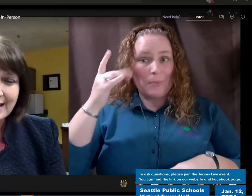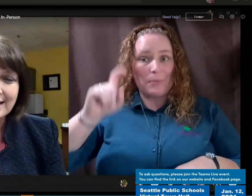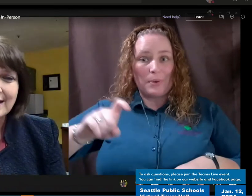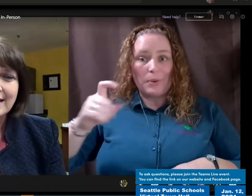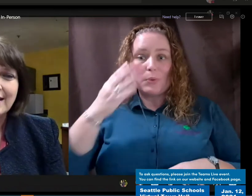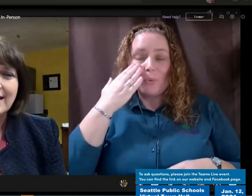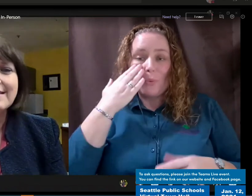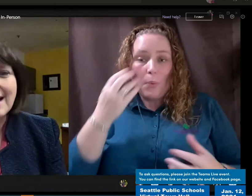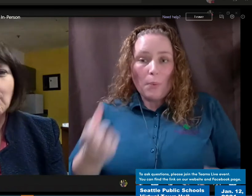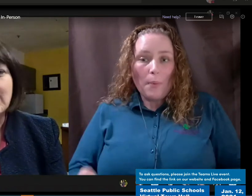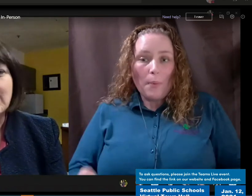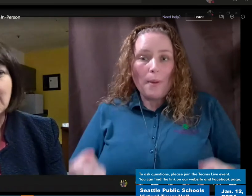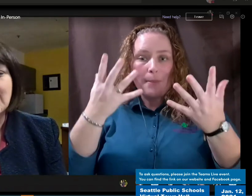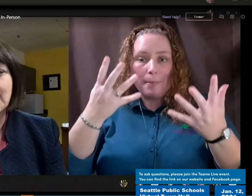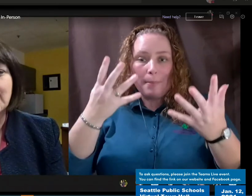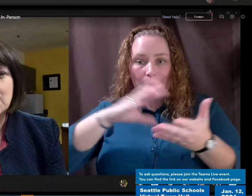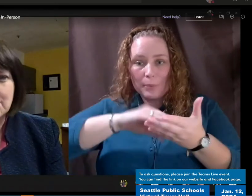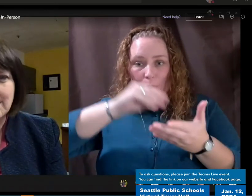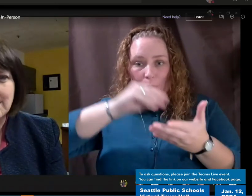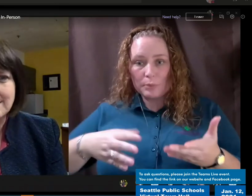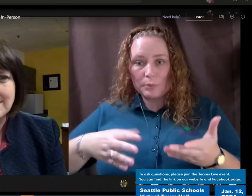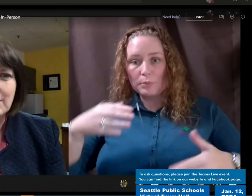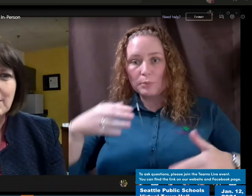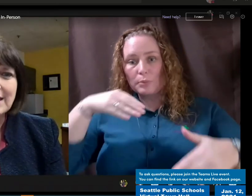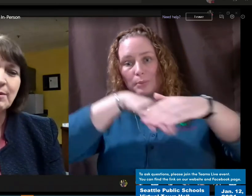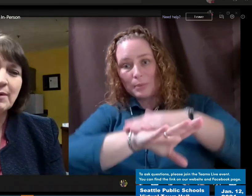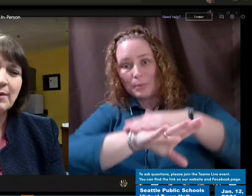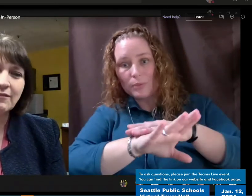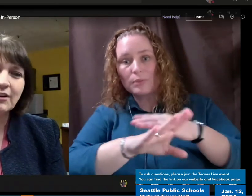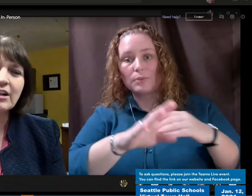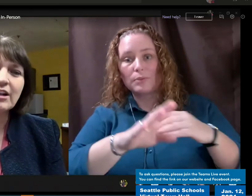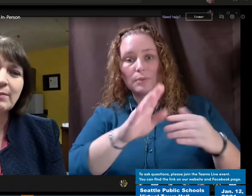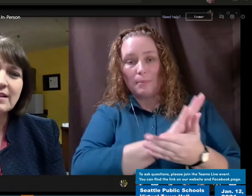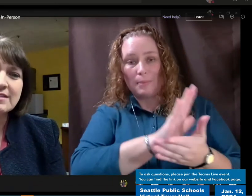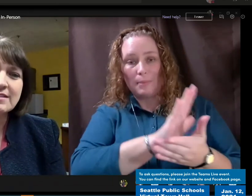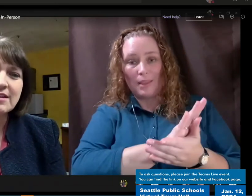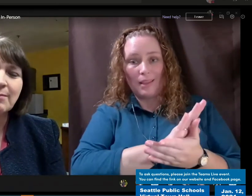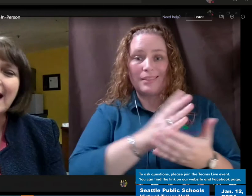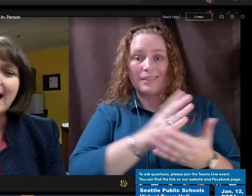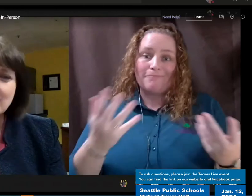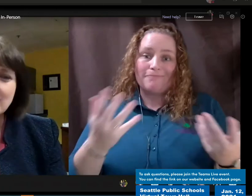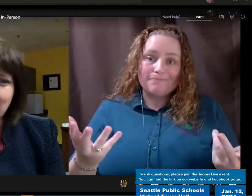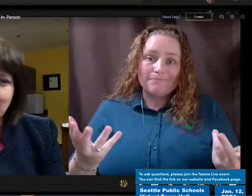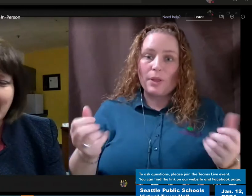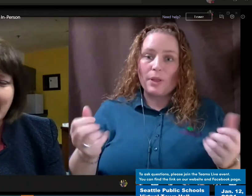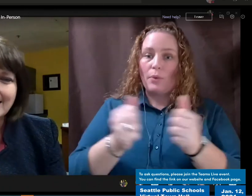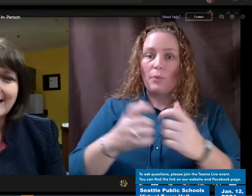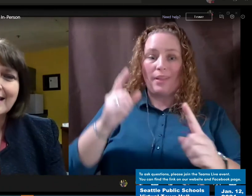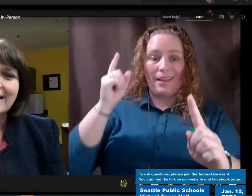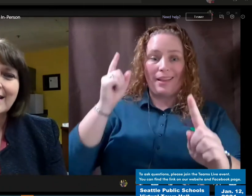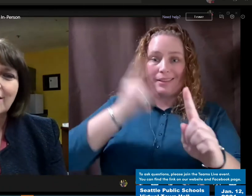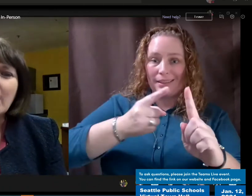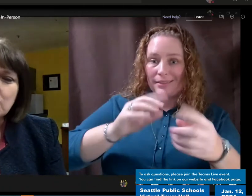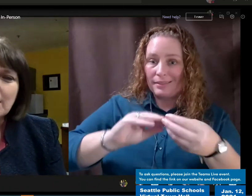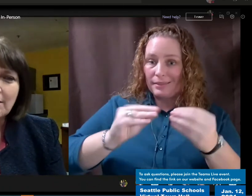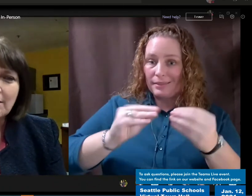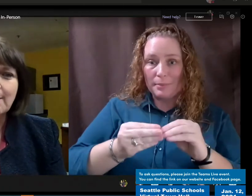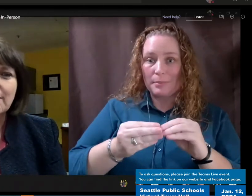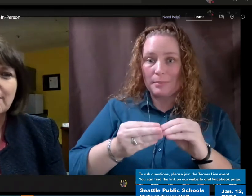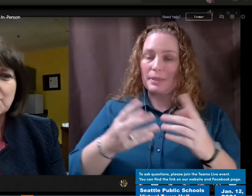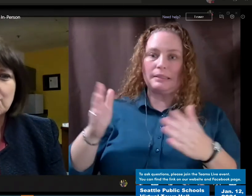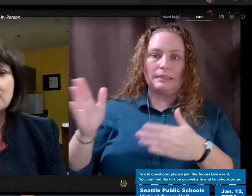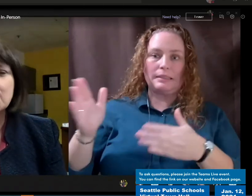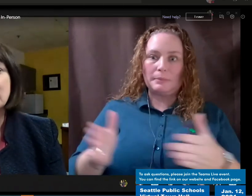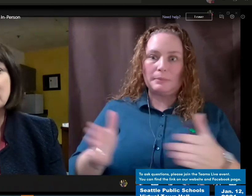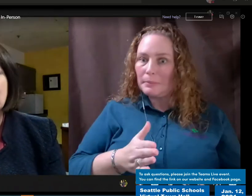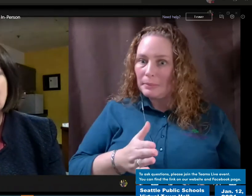planning. Until we know the number of students we need to prepare for in our buildings, our plan is just a plan. Once we know the number of